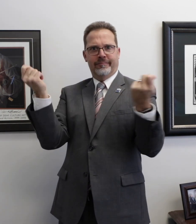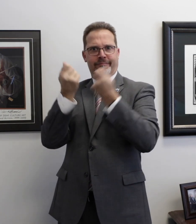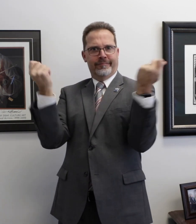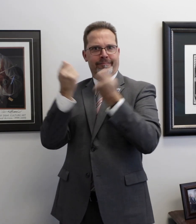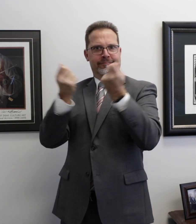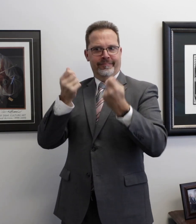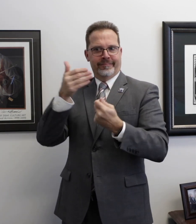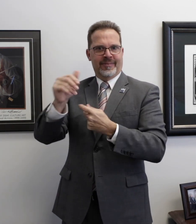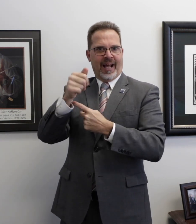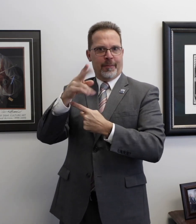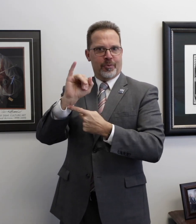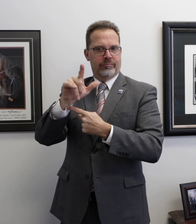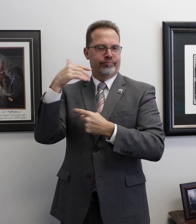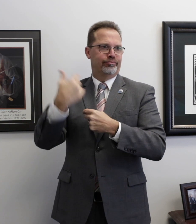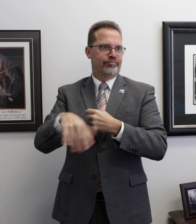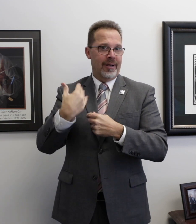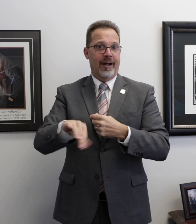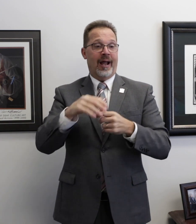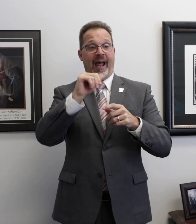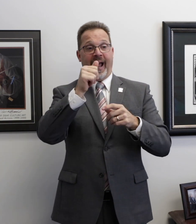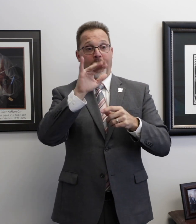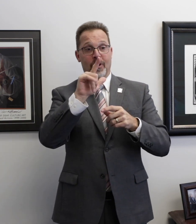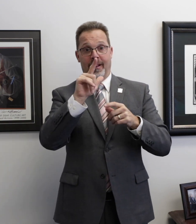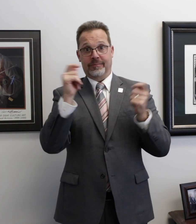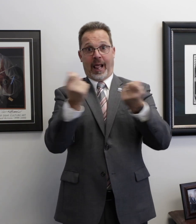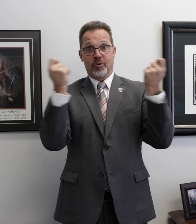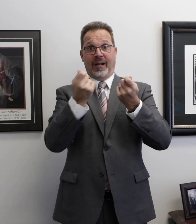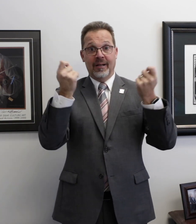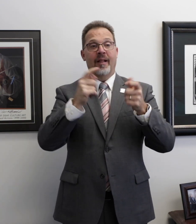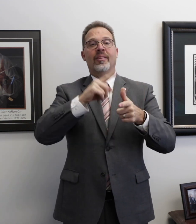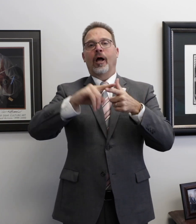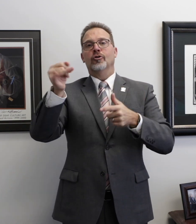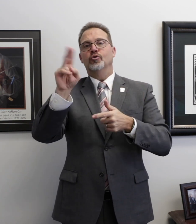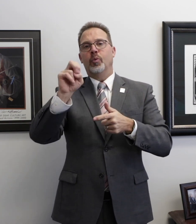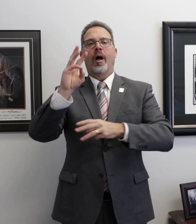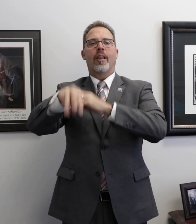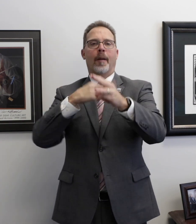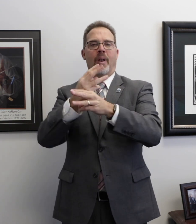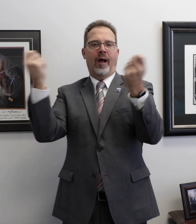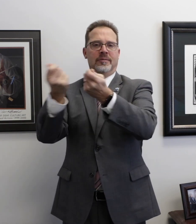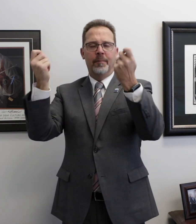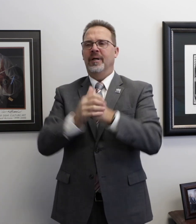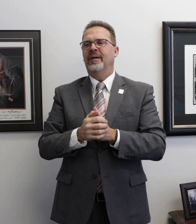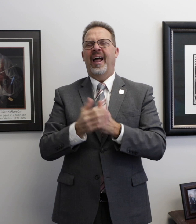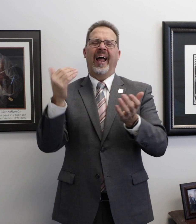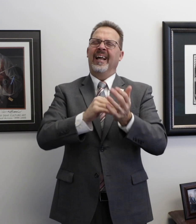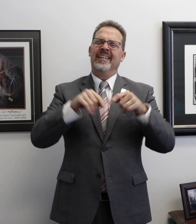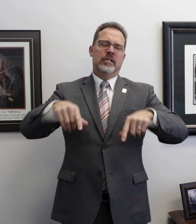very focused on our Bicentennial, which is coming up in April. We'll have our 200th celebration in April, the alumni will celebrate their reunion in June,